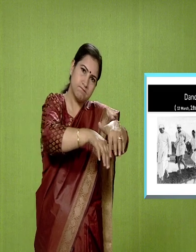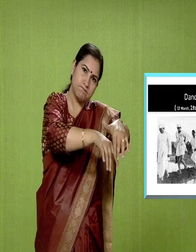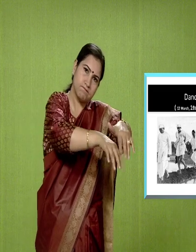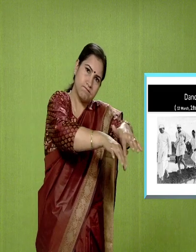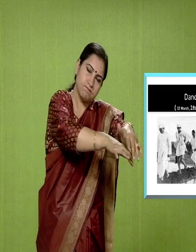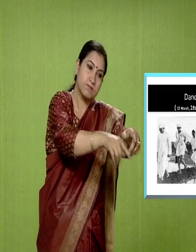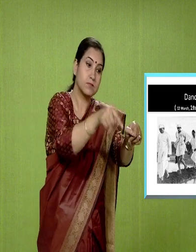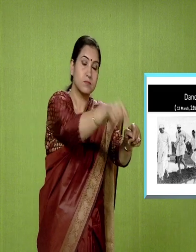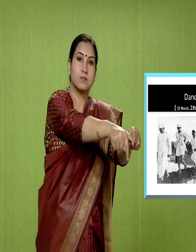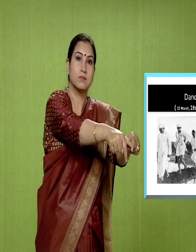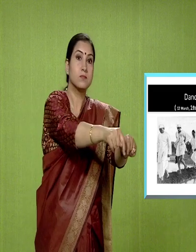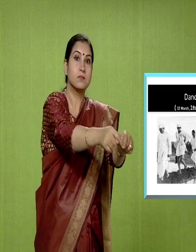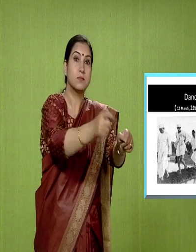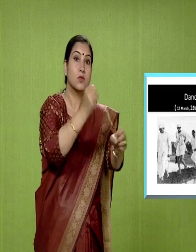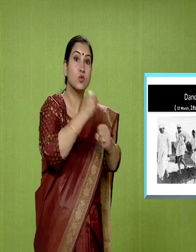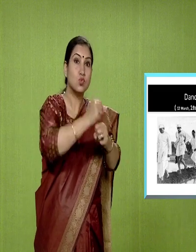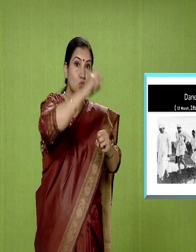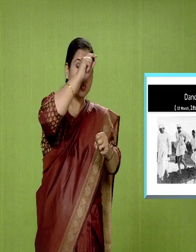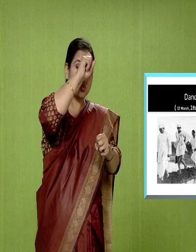Which was located on the Gujarat coast.